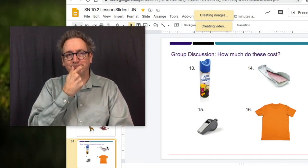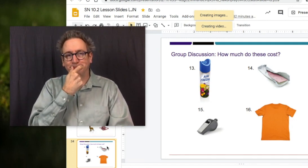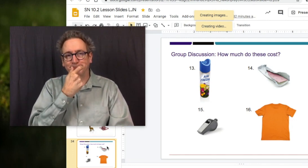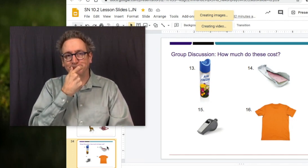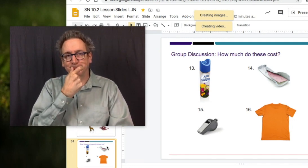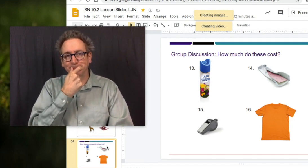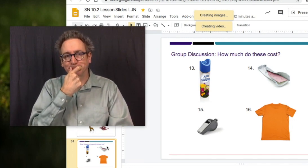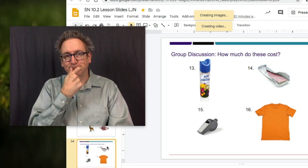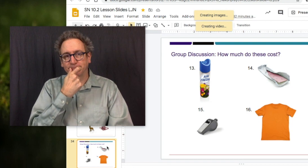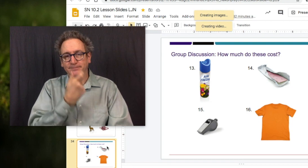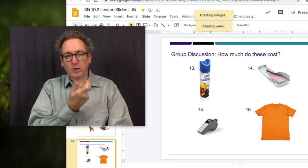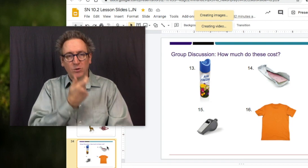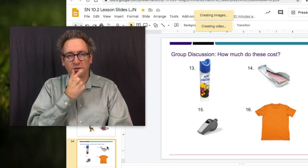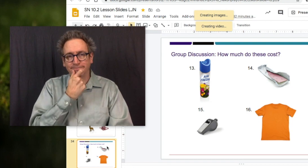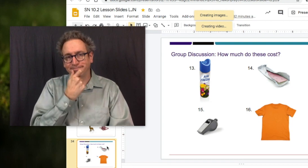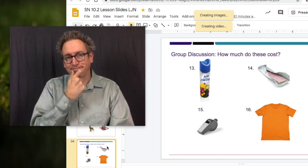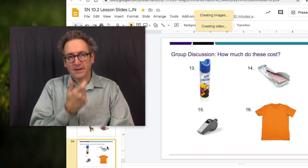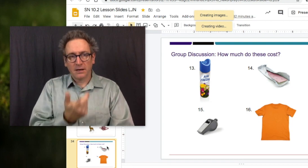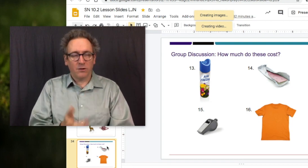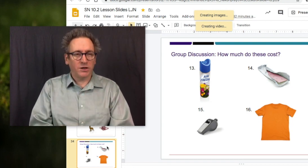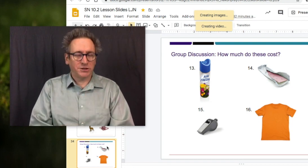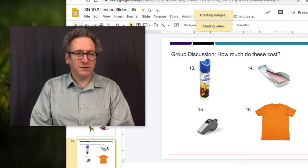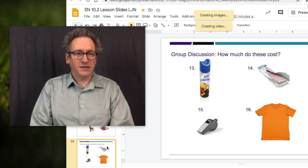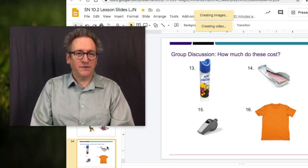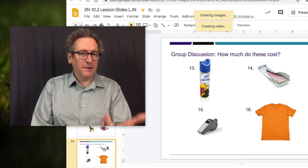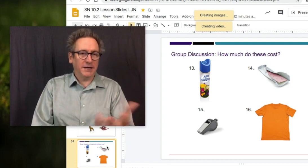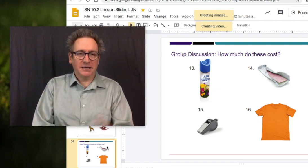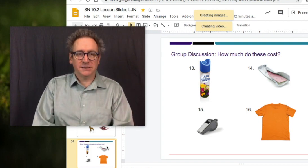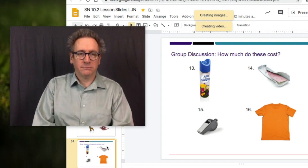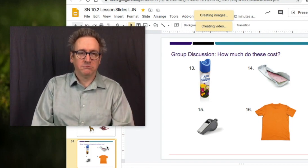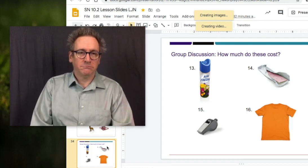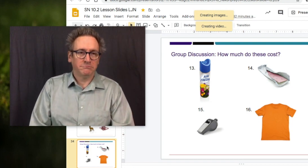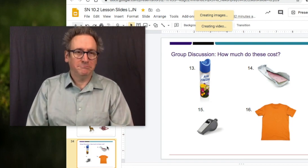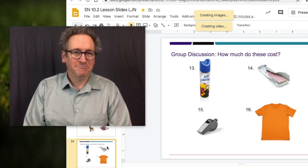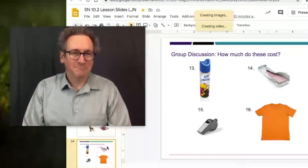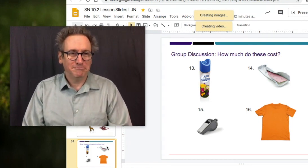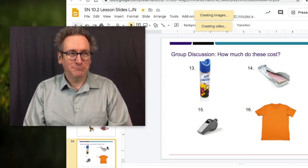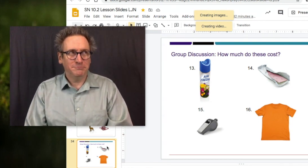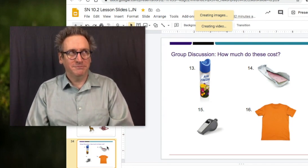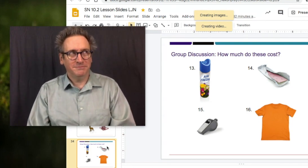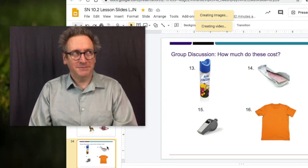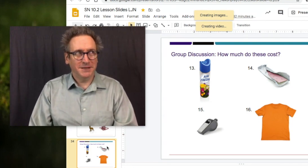Whistle. Whistle. Which is funny because